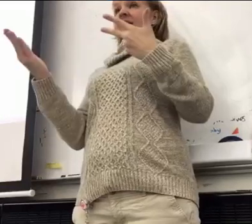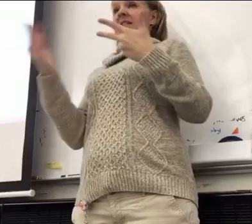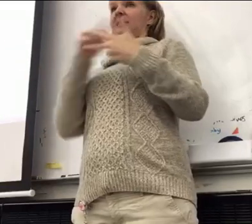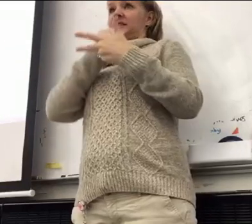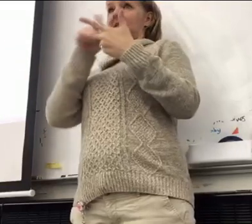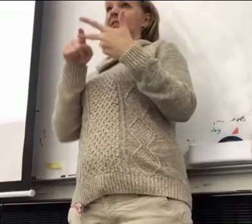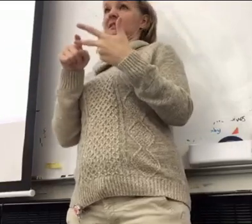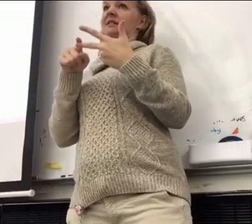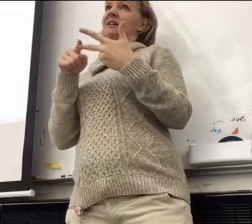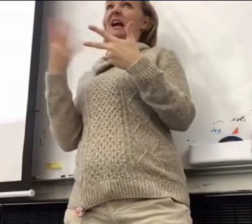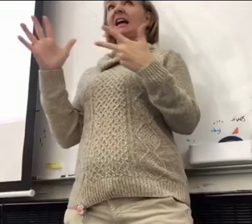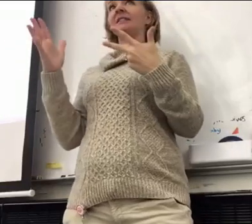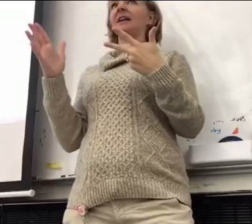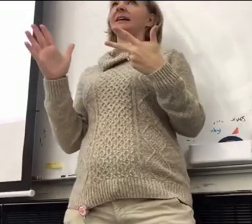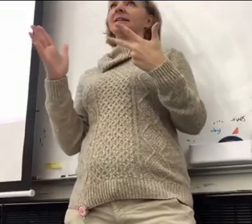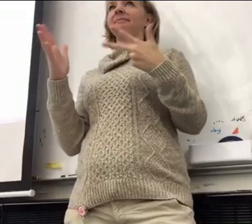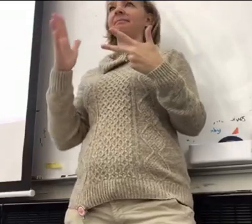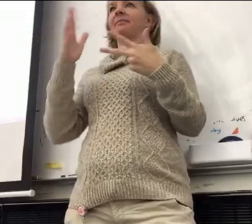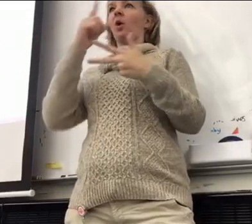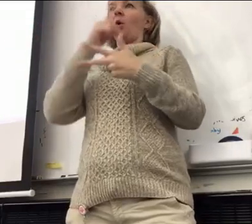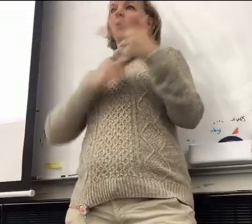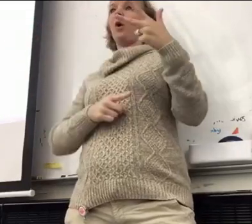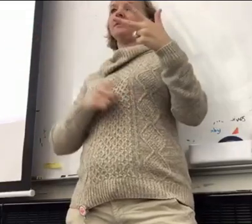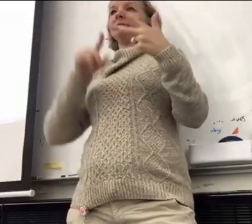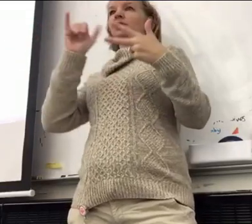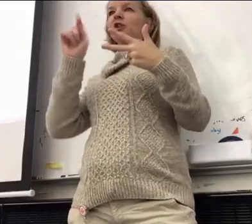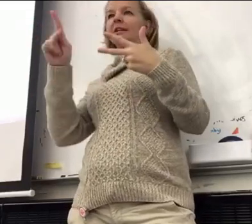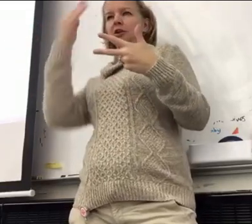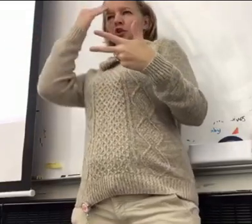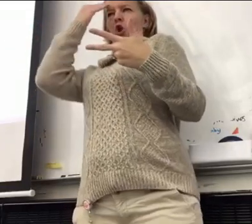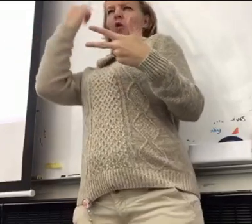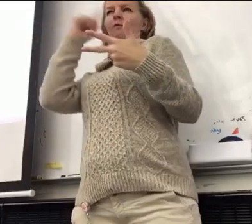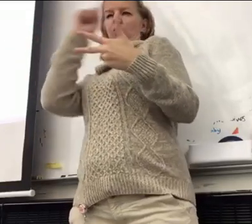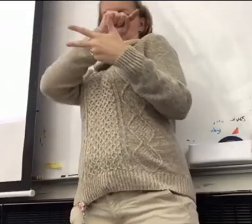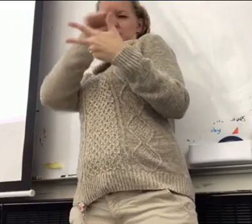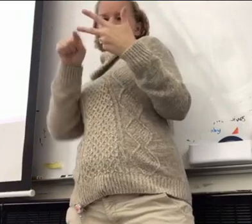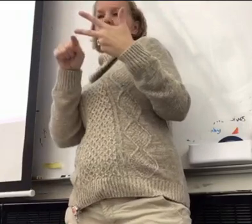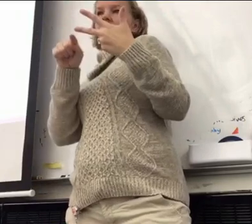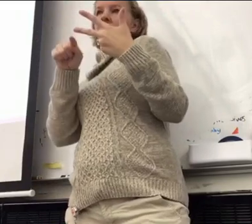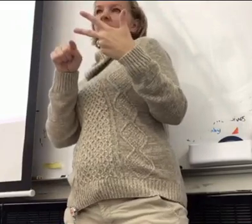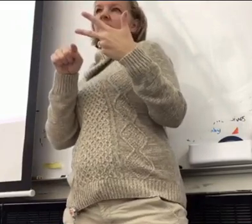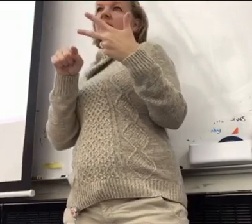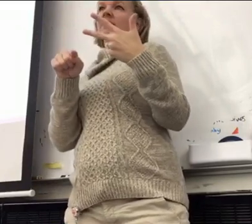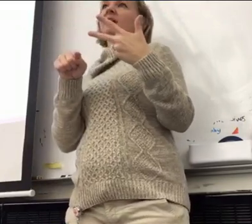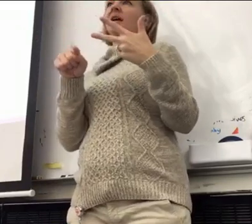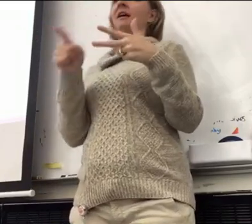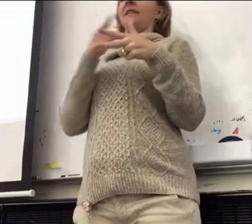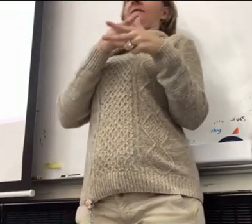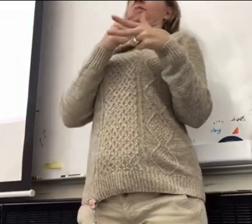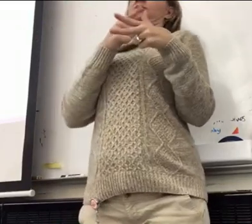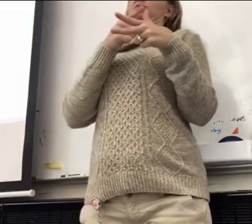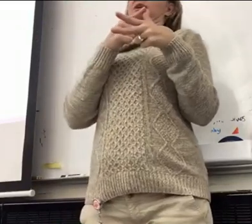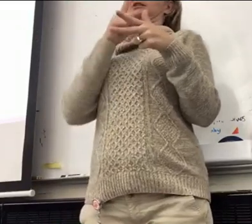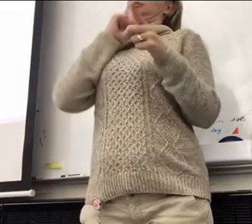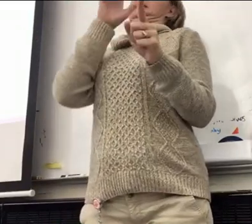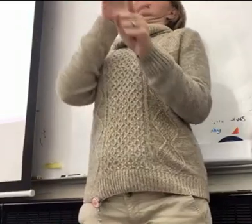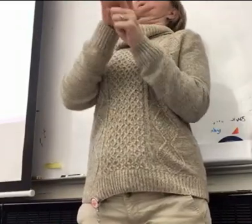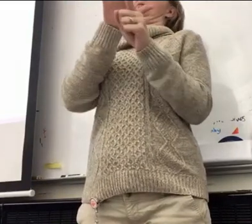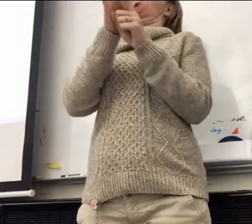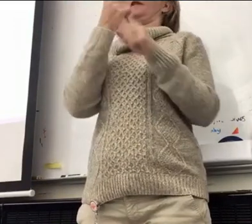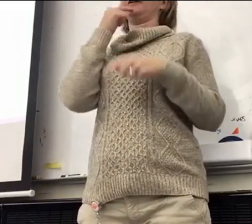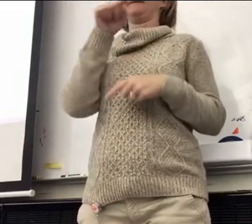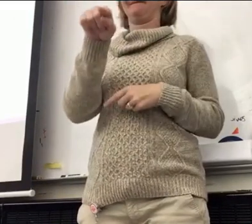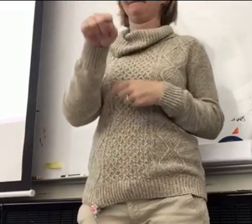that are going to be kind of what Jackson is known for. And this is going to be kind of one of the very first ones that's going to be really popular for